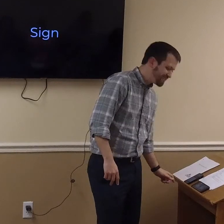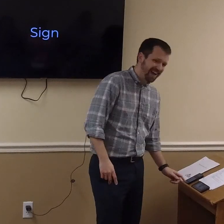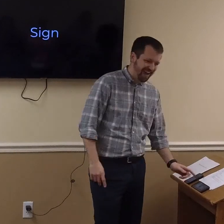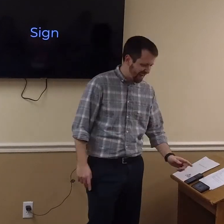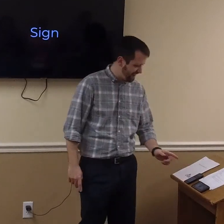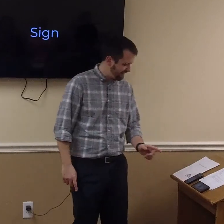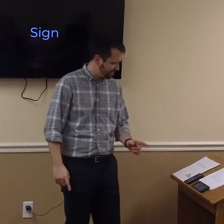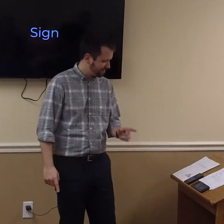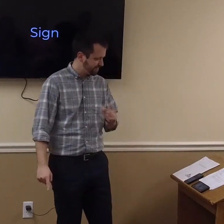Sign.